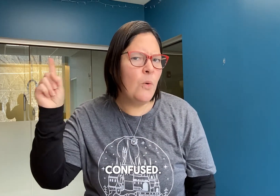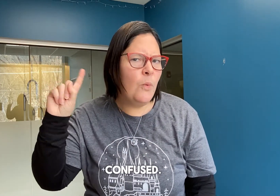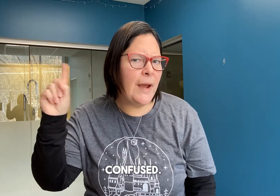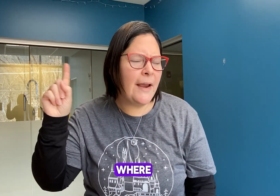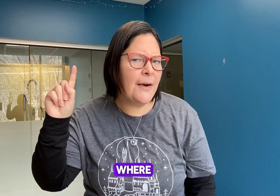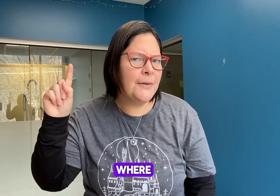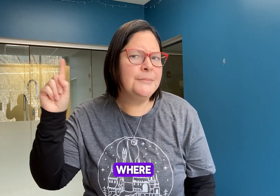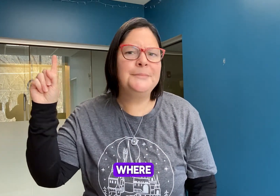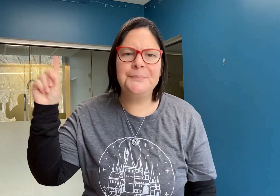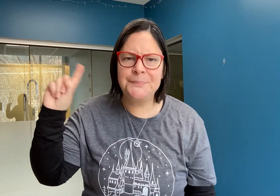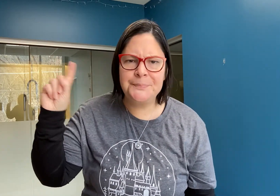Where?